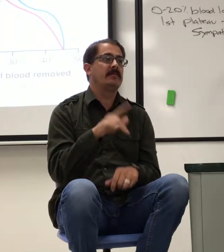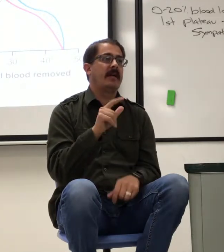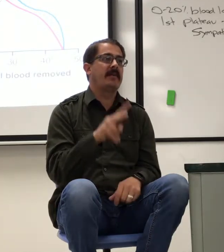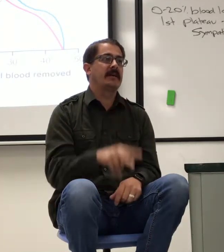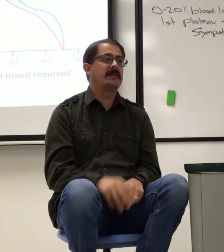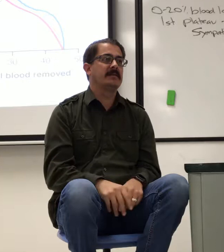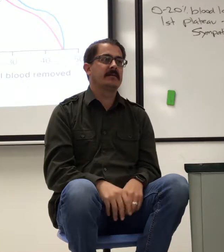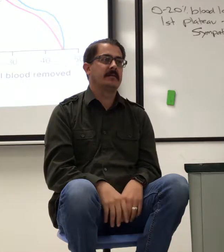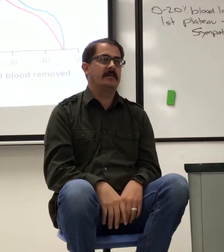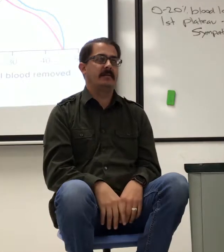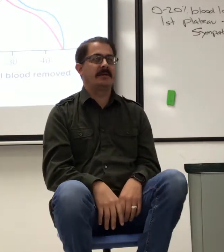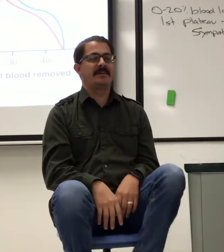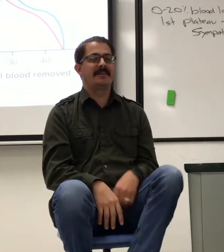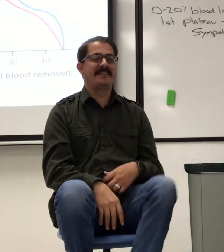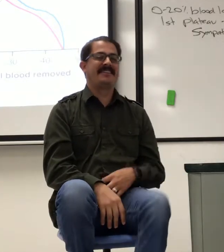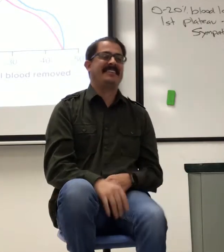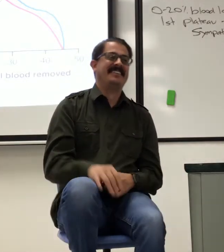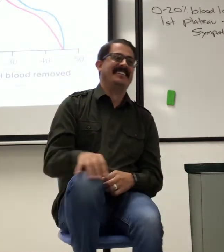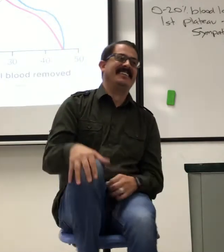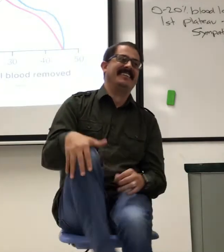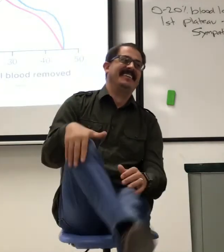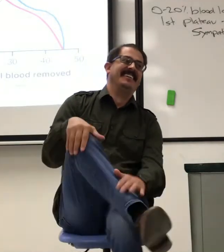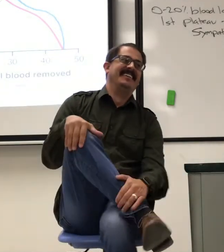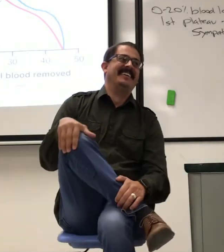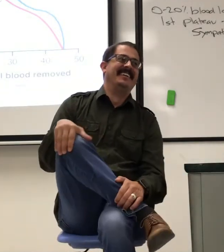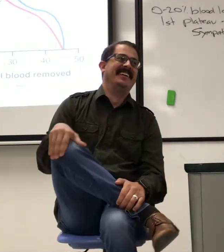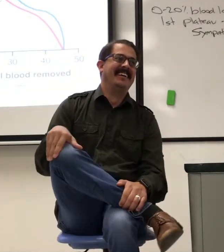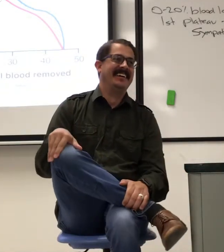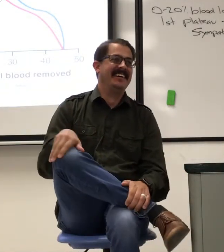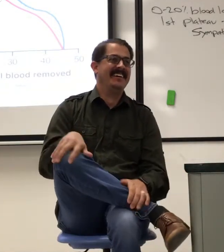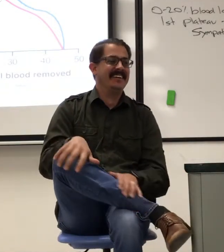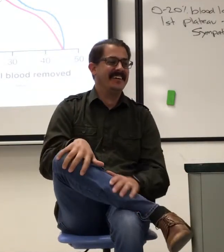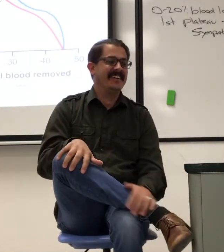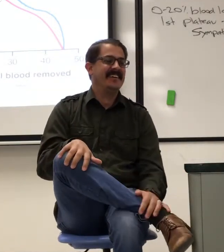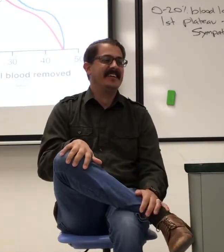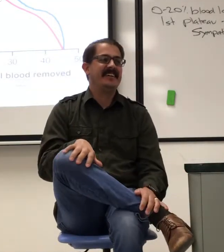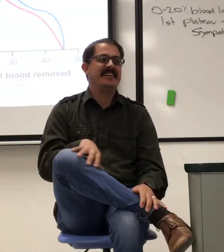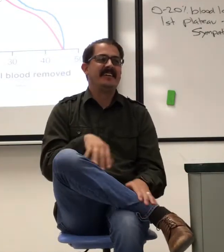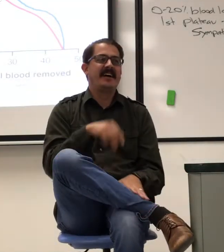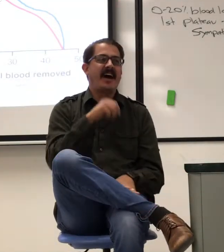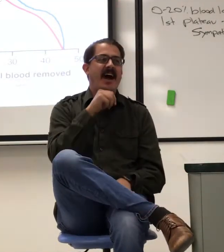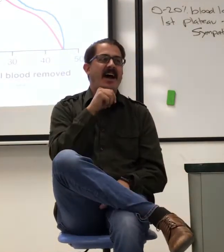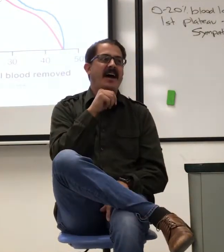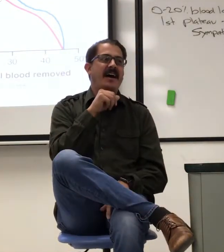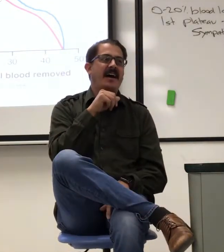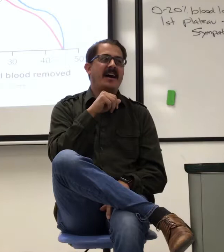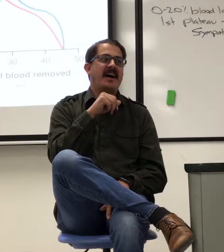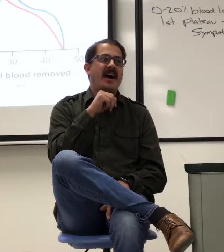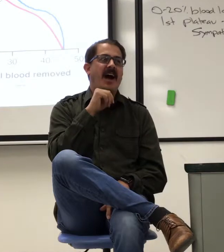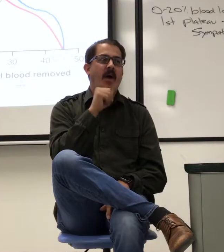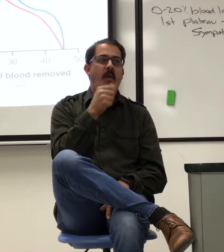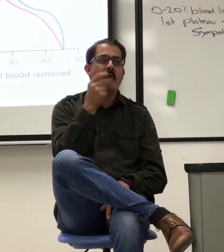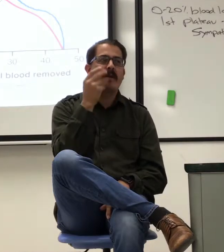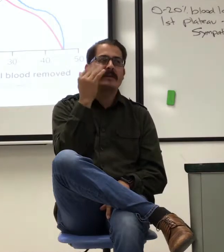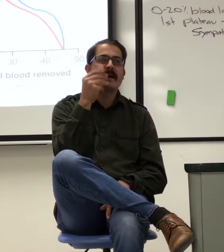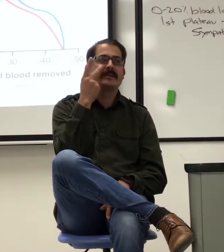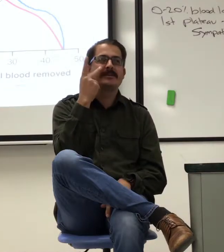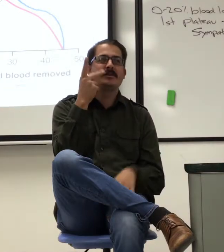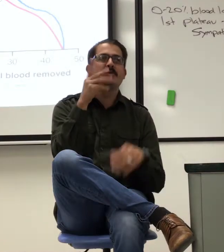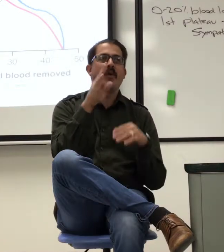heart rate max. Okay, your pulse is going. Maybe 180 is a good max.